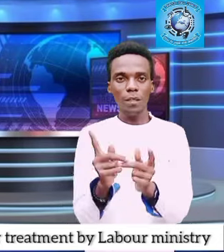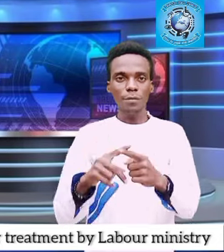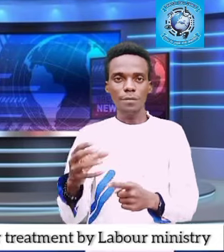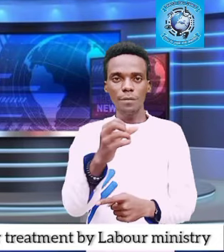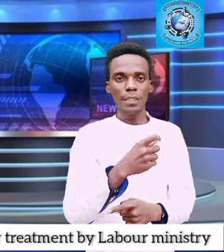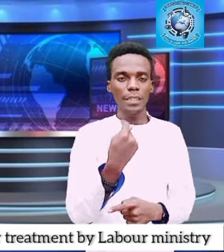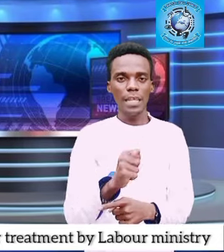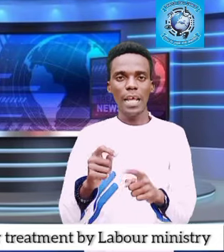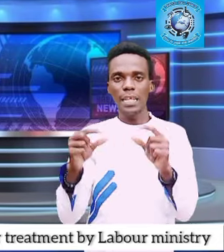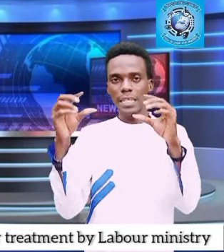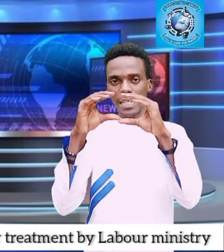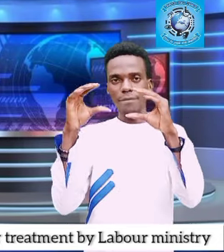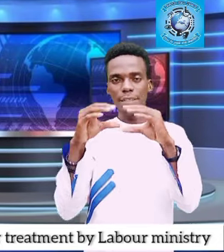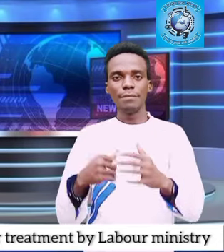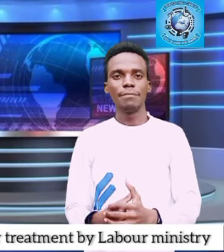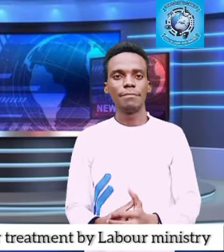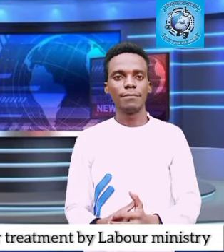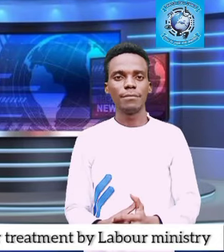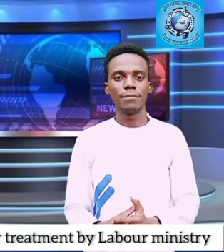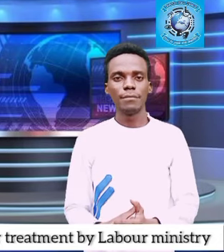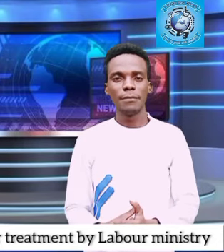test certificates.